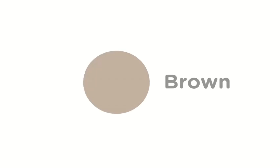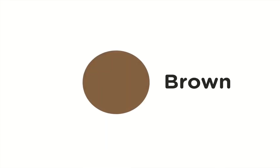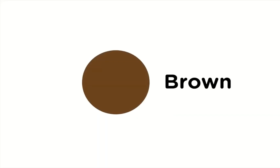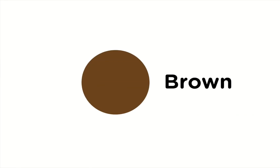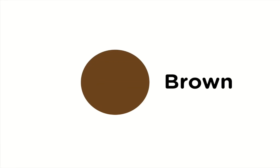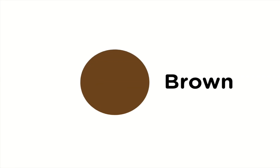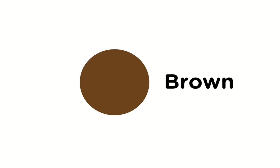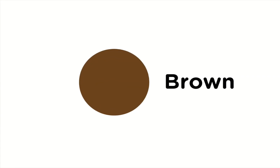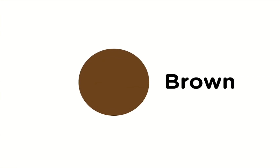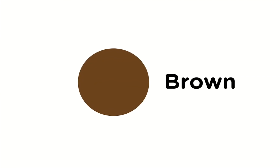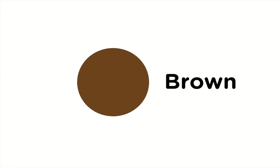Brown.